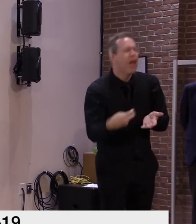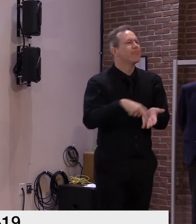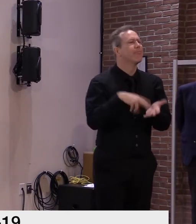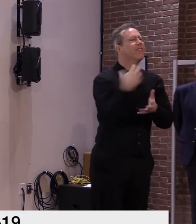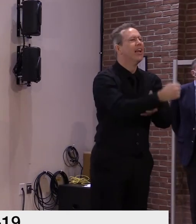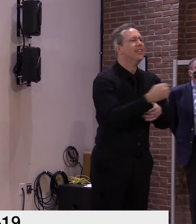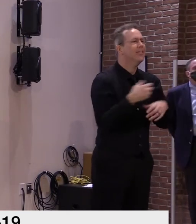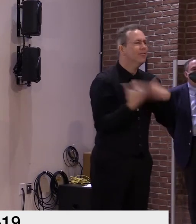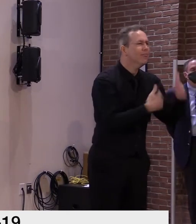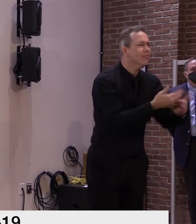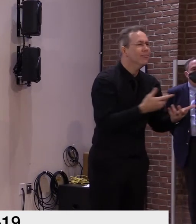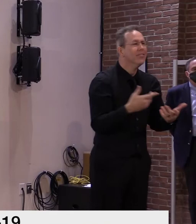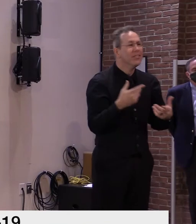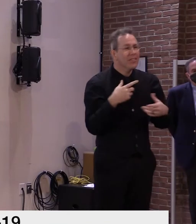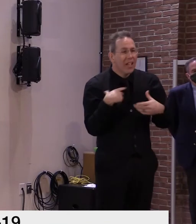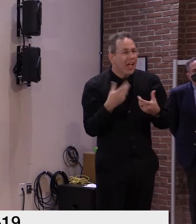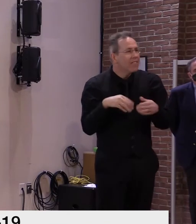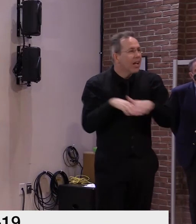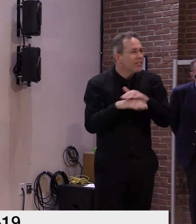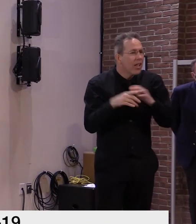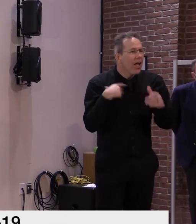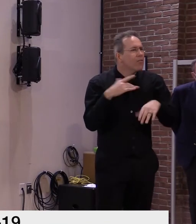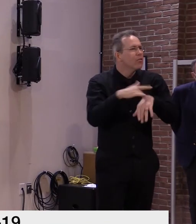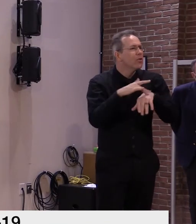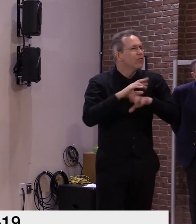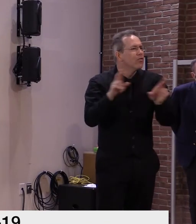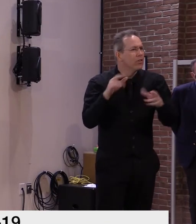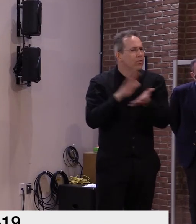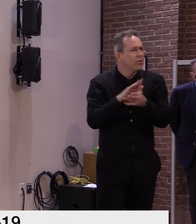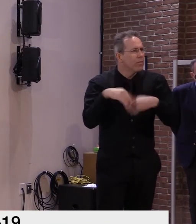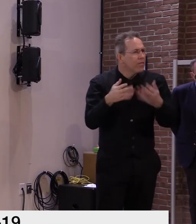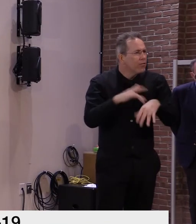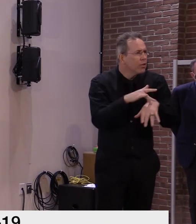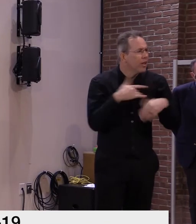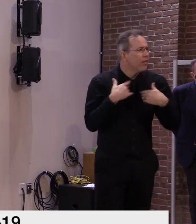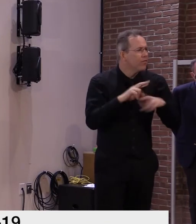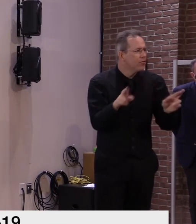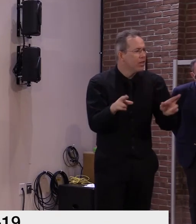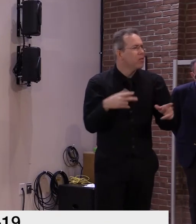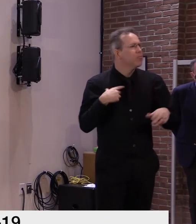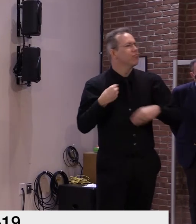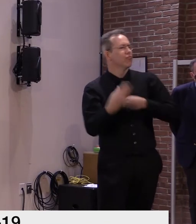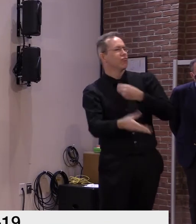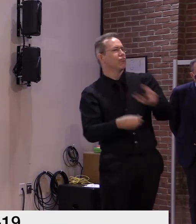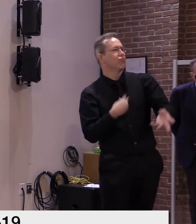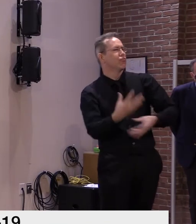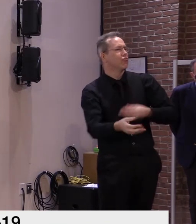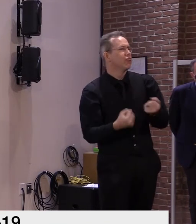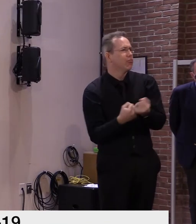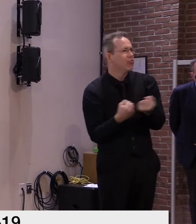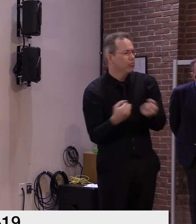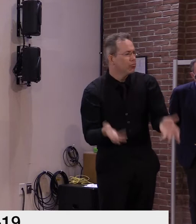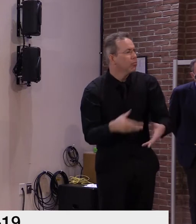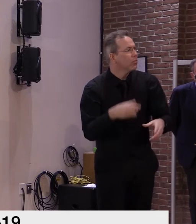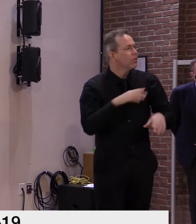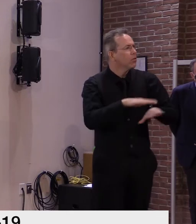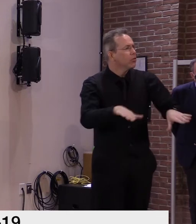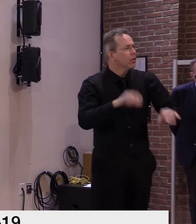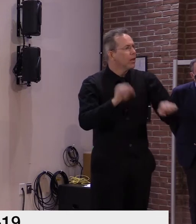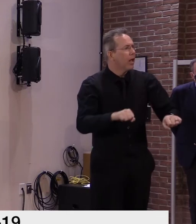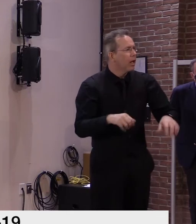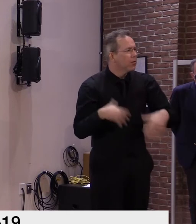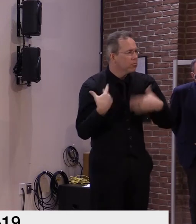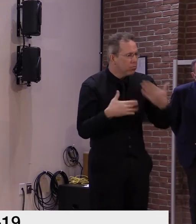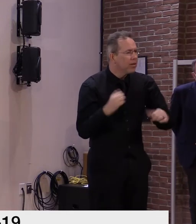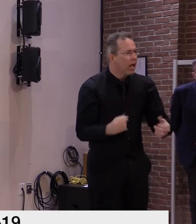supports, for most children, they will be able to recover, to regain that social connection, to rebuild